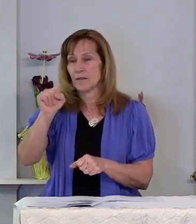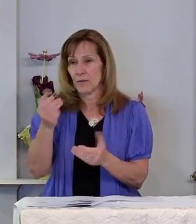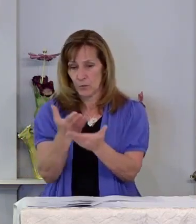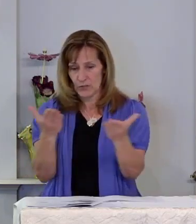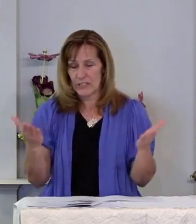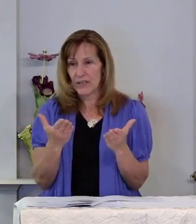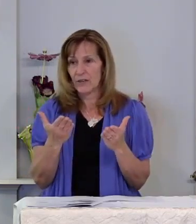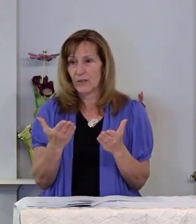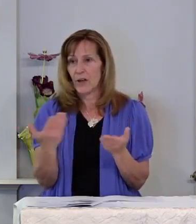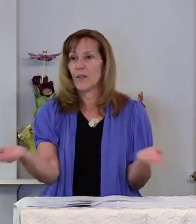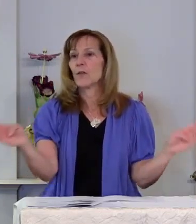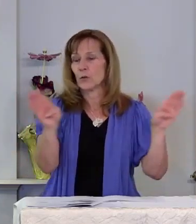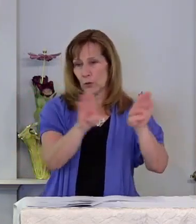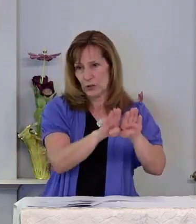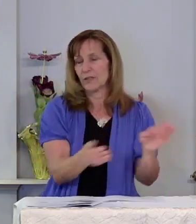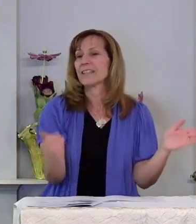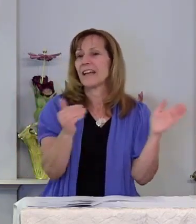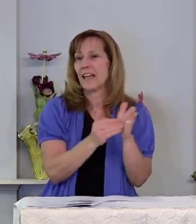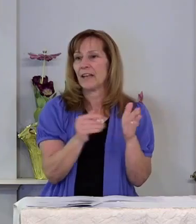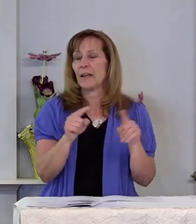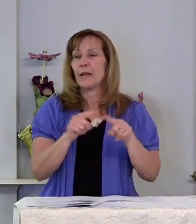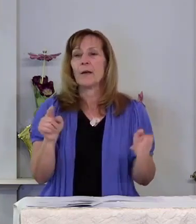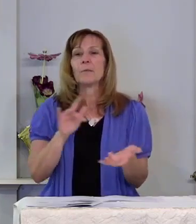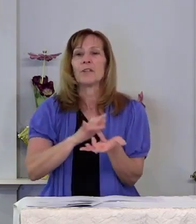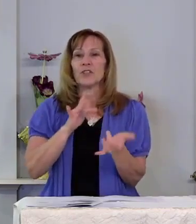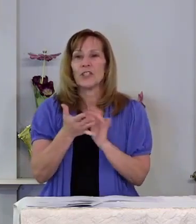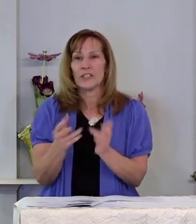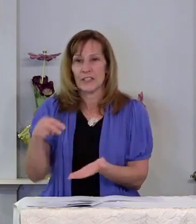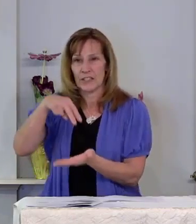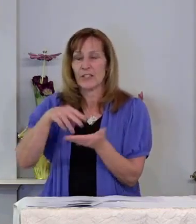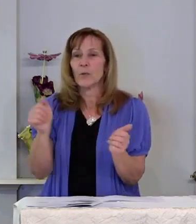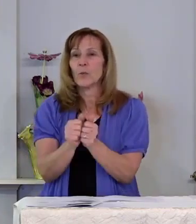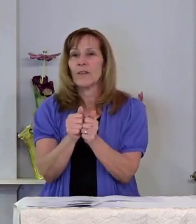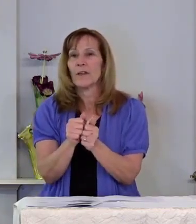were locked, but Jesus came and stood among them.